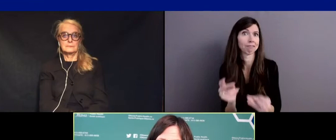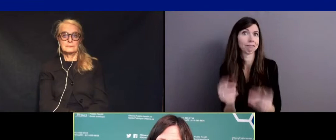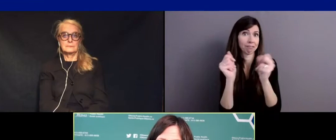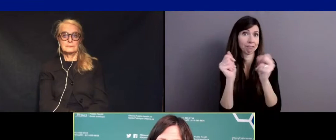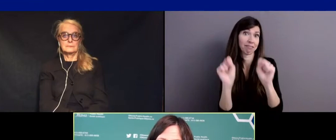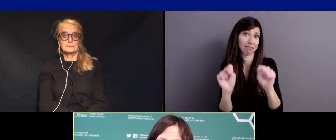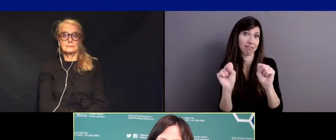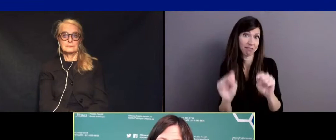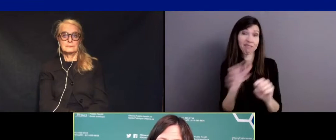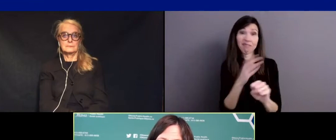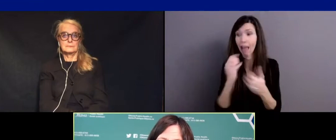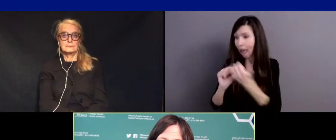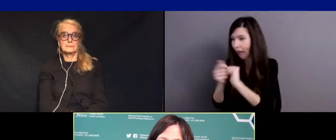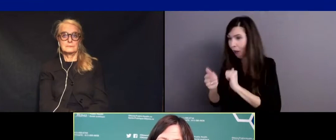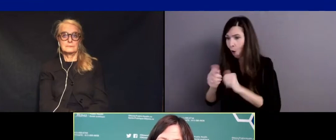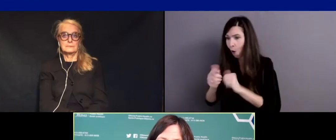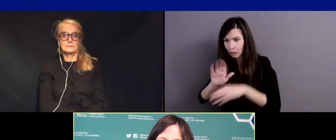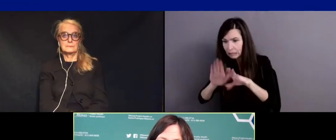children.